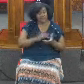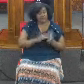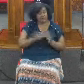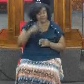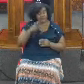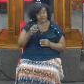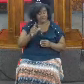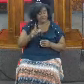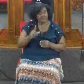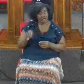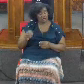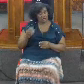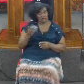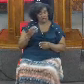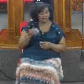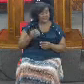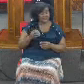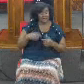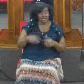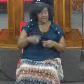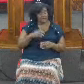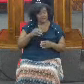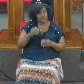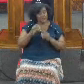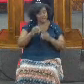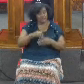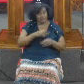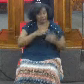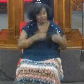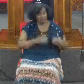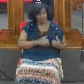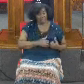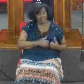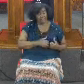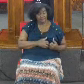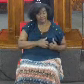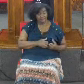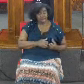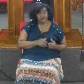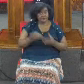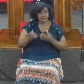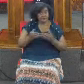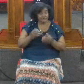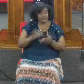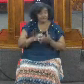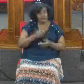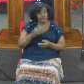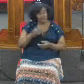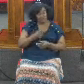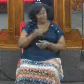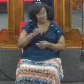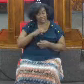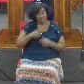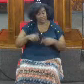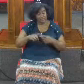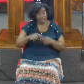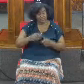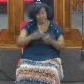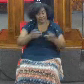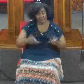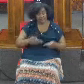in Luke 14:23, let this sink into your heart. He said, and the Lord said unto his servants, thus you and I, go into the highways